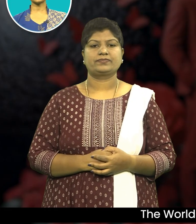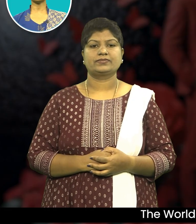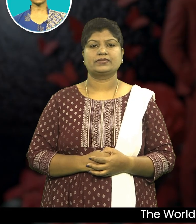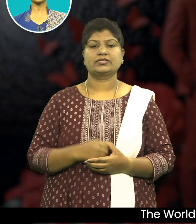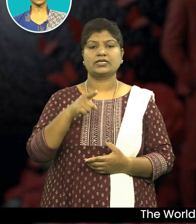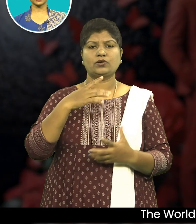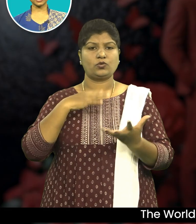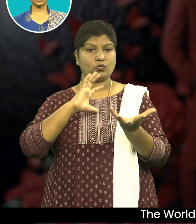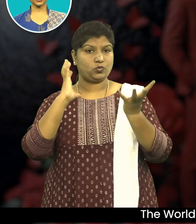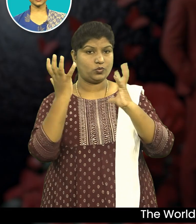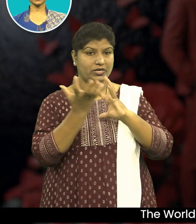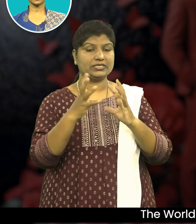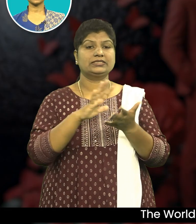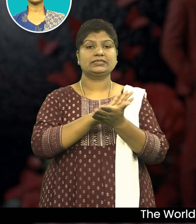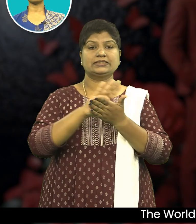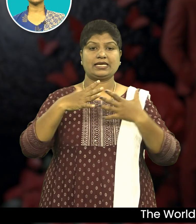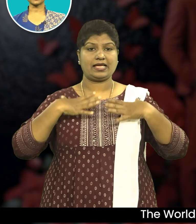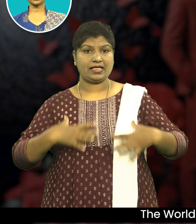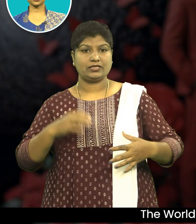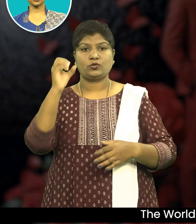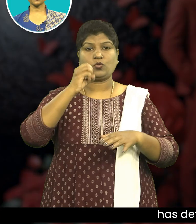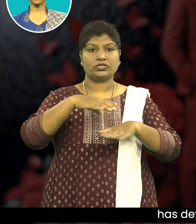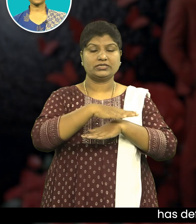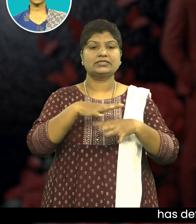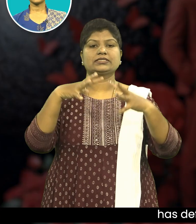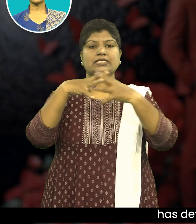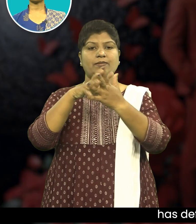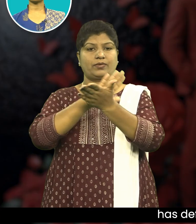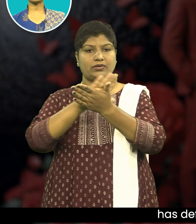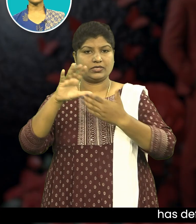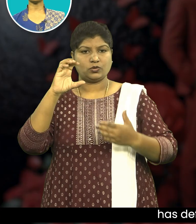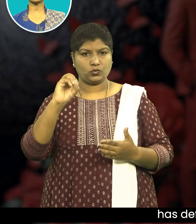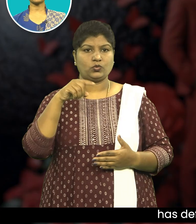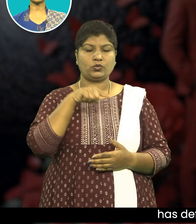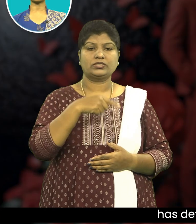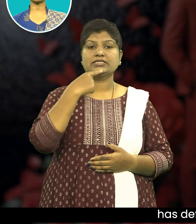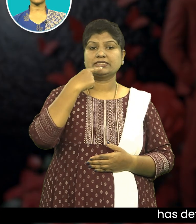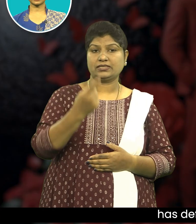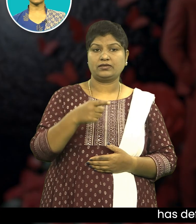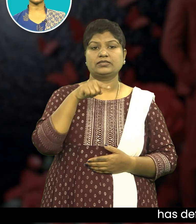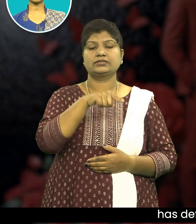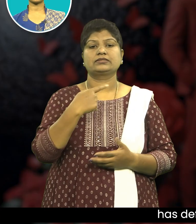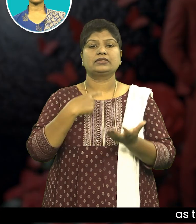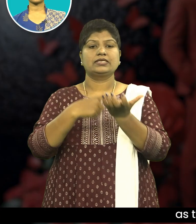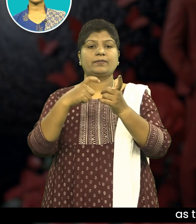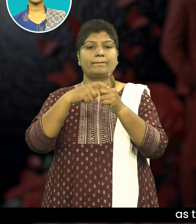The World Health Organization (WHO) has defined reproductive